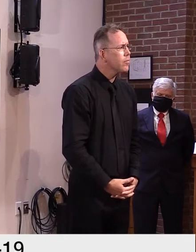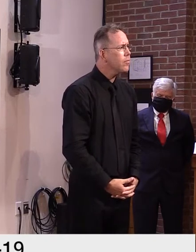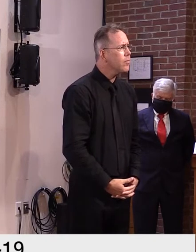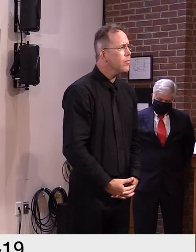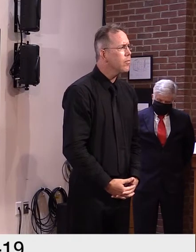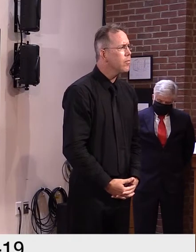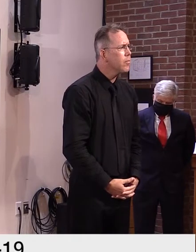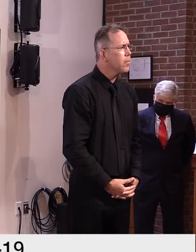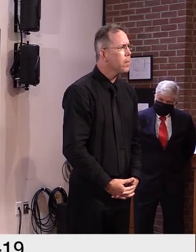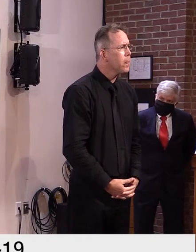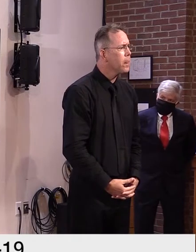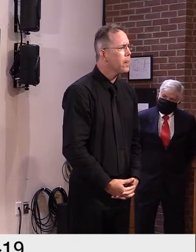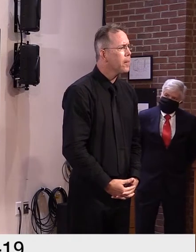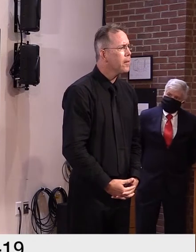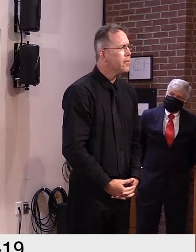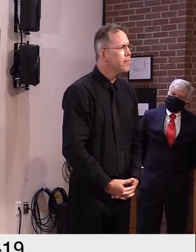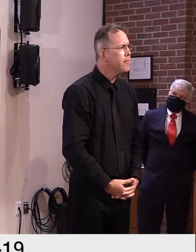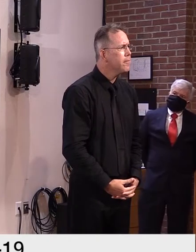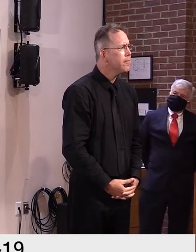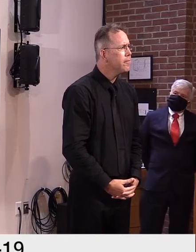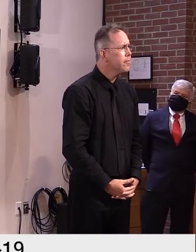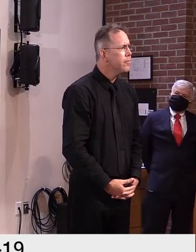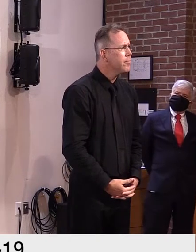ones that occurred in Michigan?